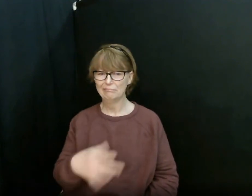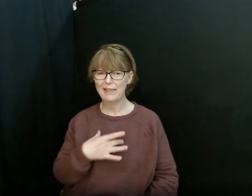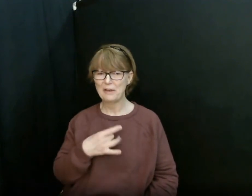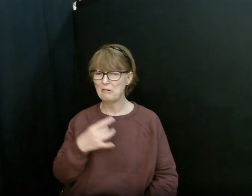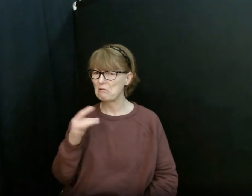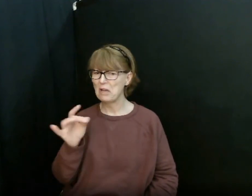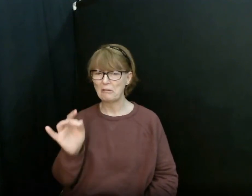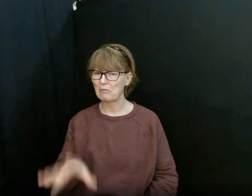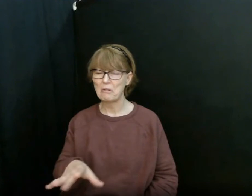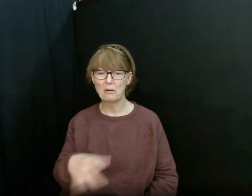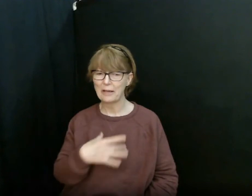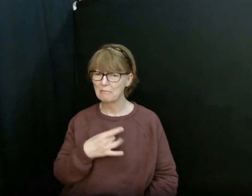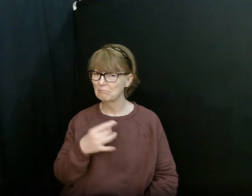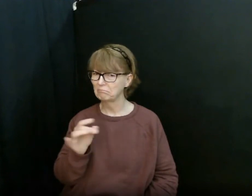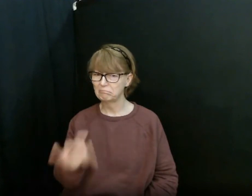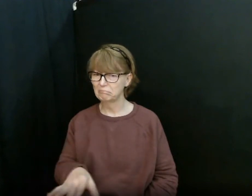And then don't like, you're throwing it away. yeah.